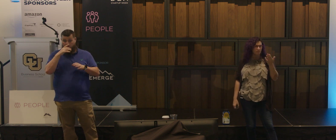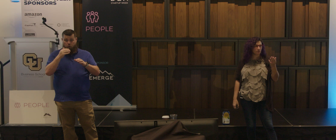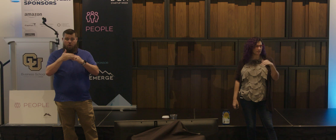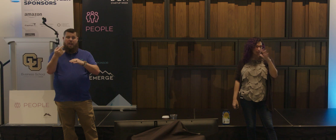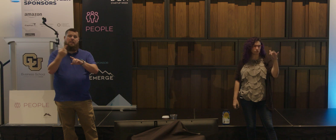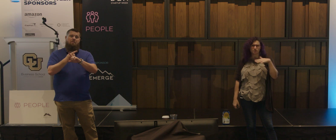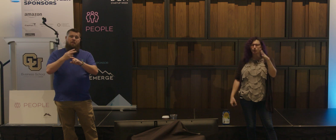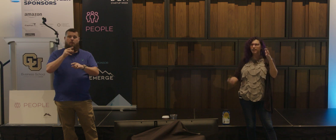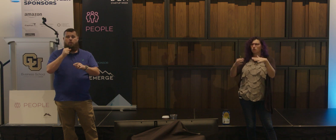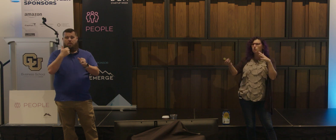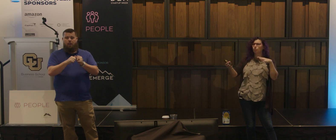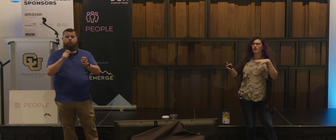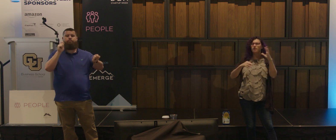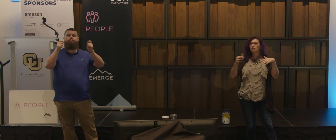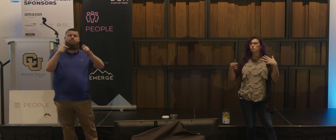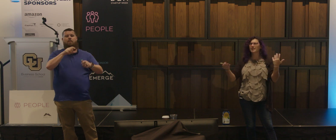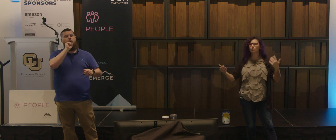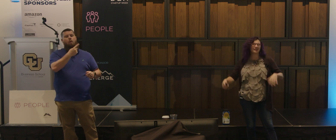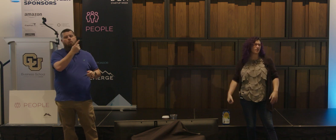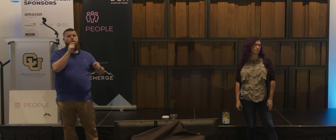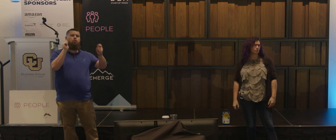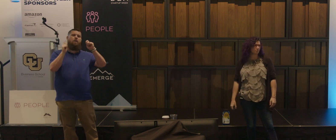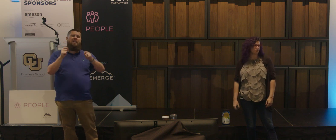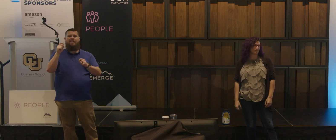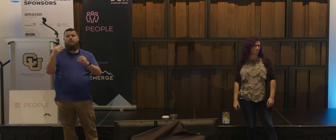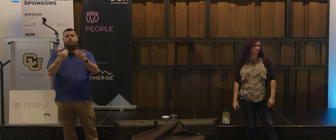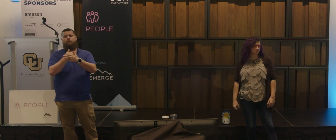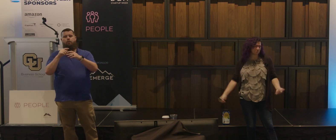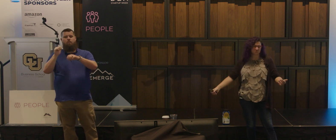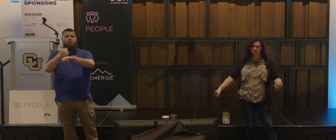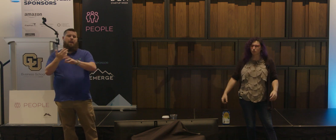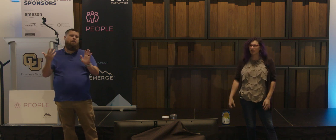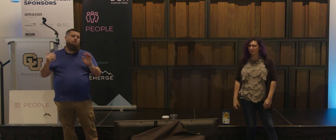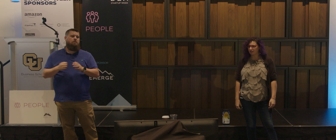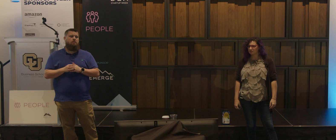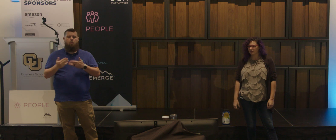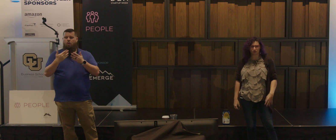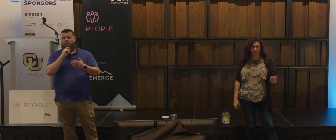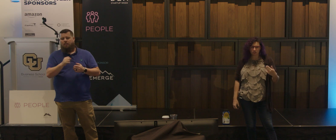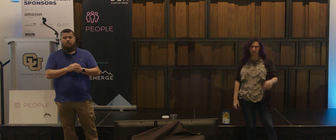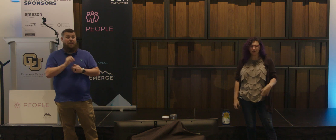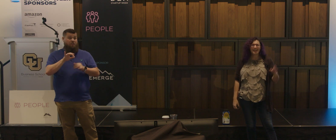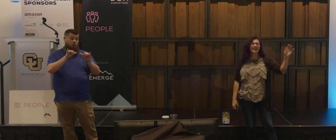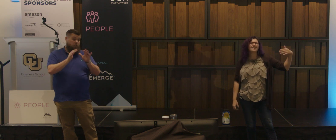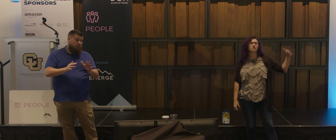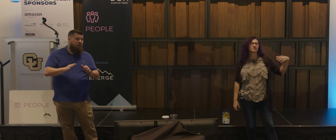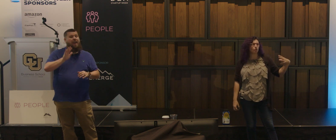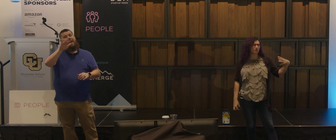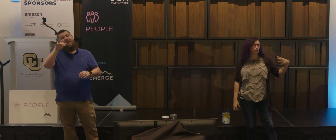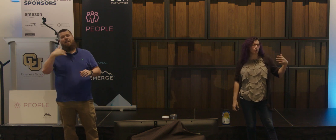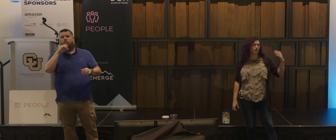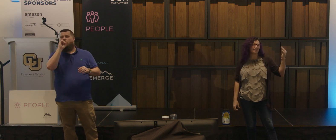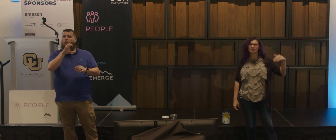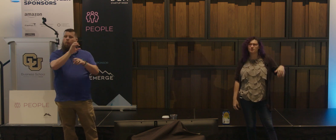month's worth of newsletter? Just tweak, here's an old one, tweak it, we need a couple new template formats. Whatever that is. If they're an engineer, hey, here's this